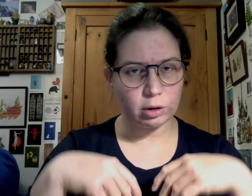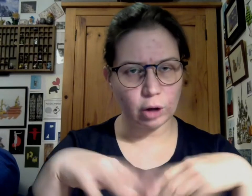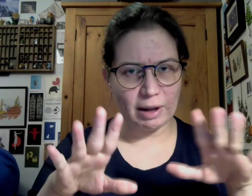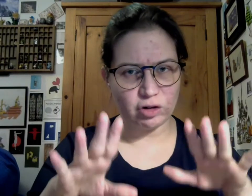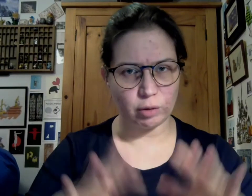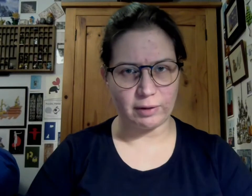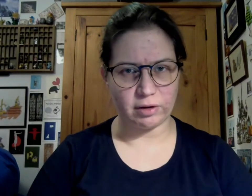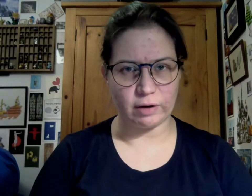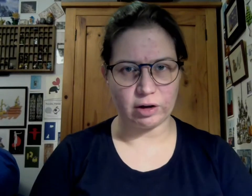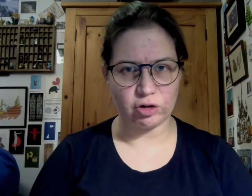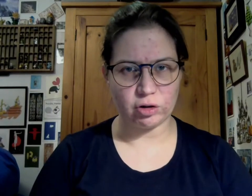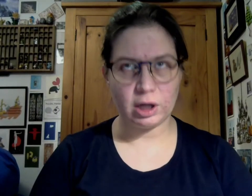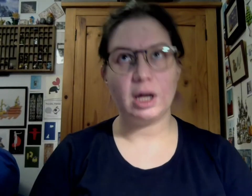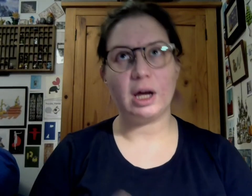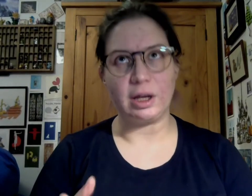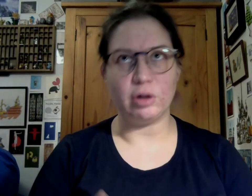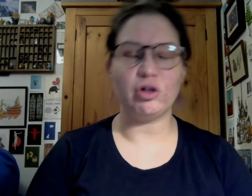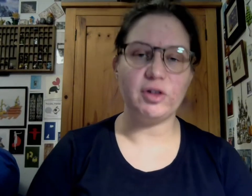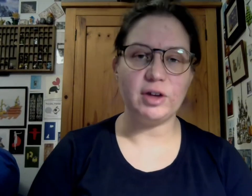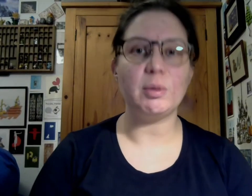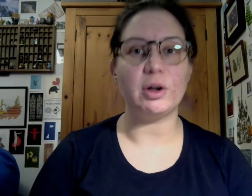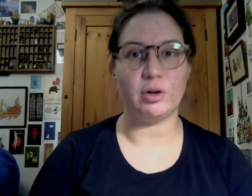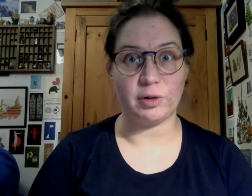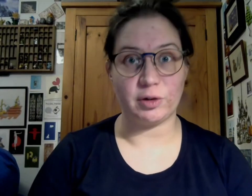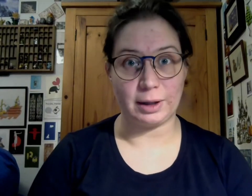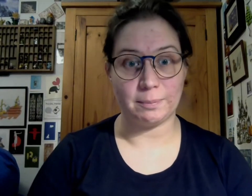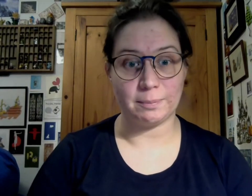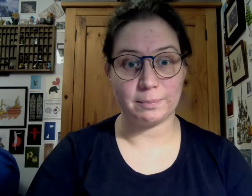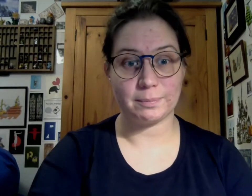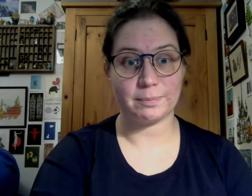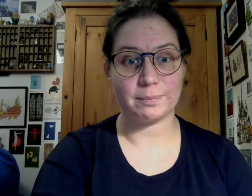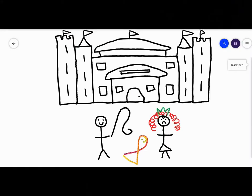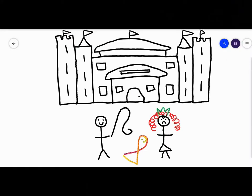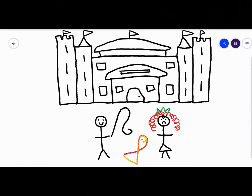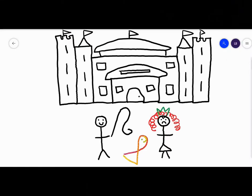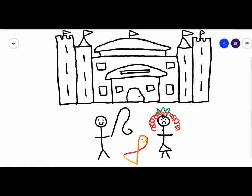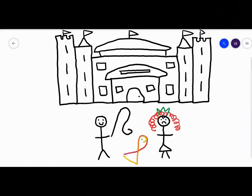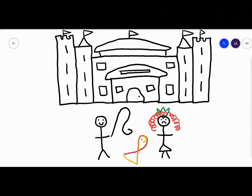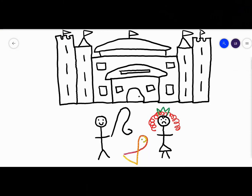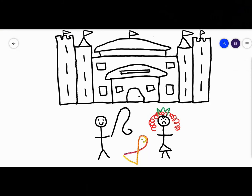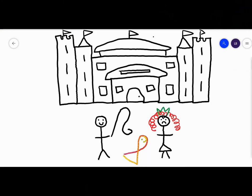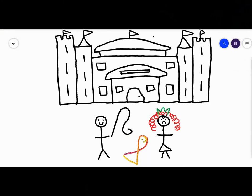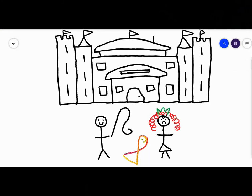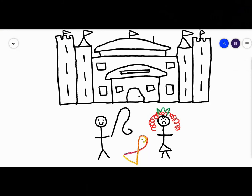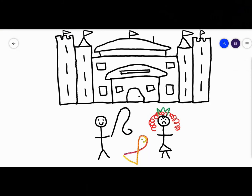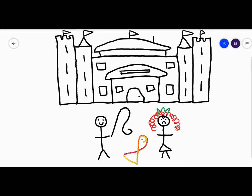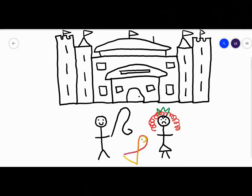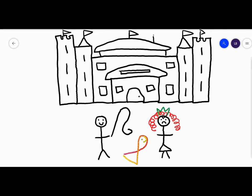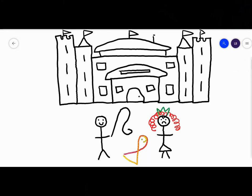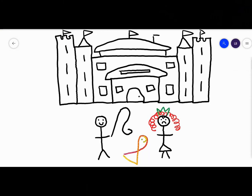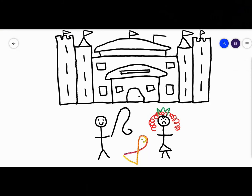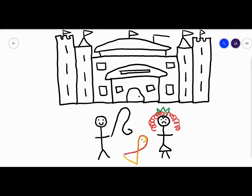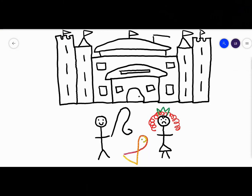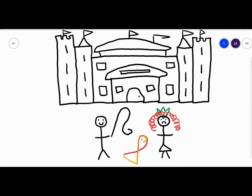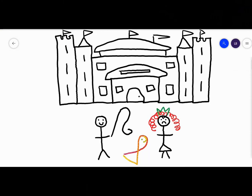Go back to your wife and the fish, and you shall see what you shall see. So he went back to his wife, and there she was standing in front of